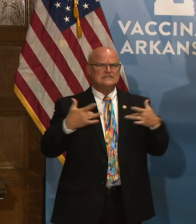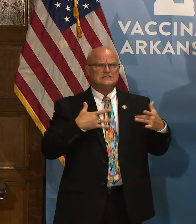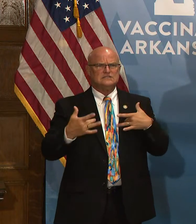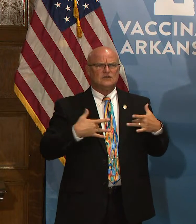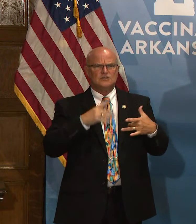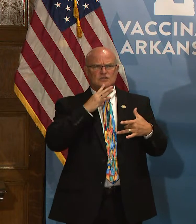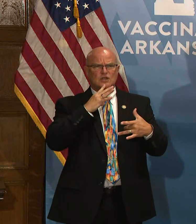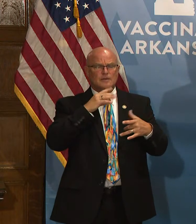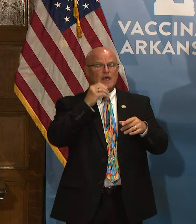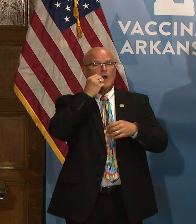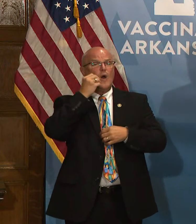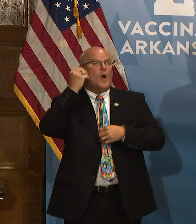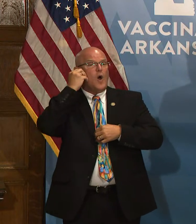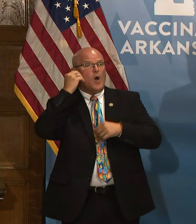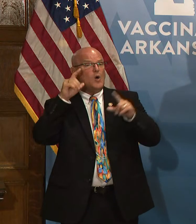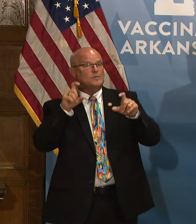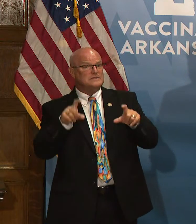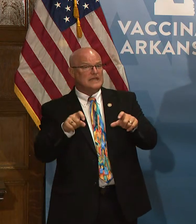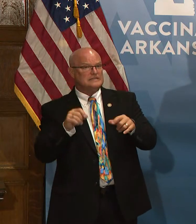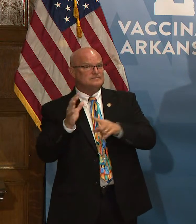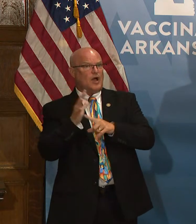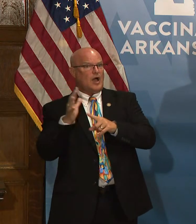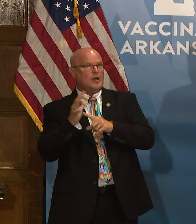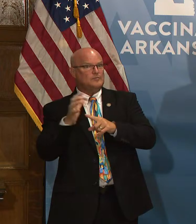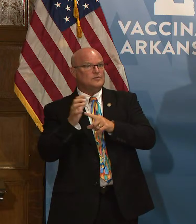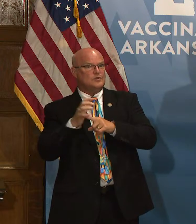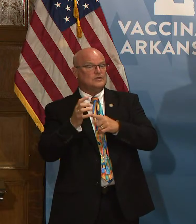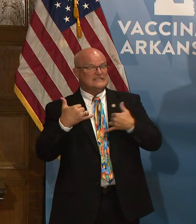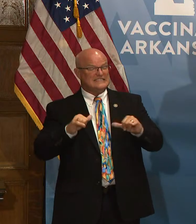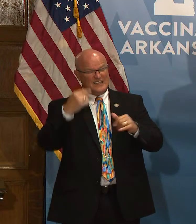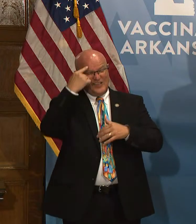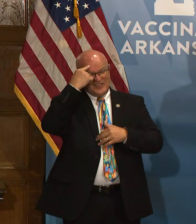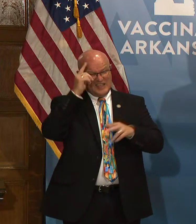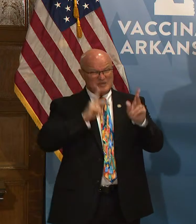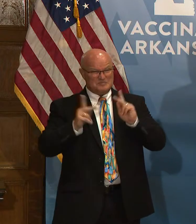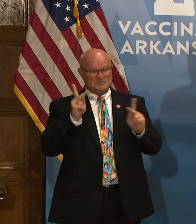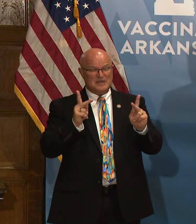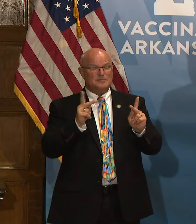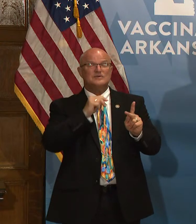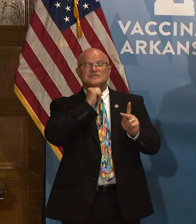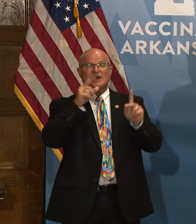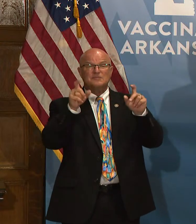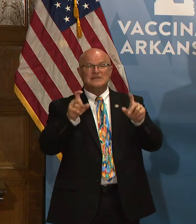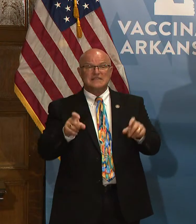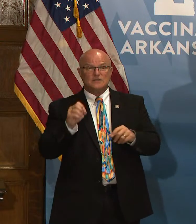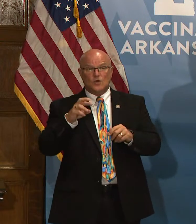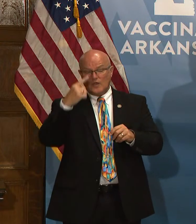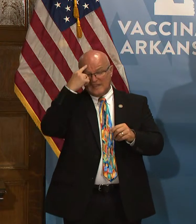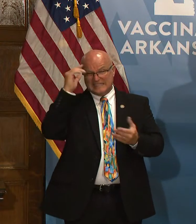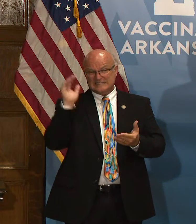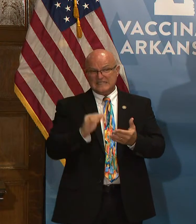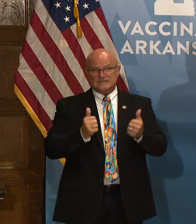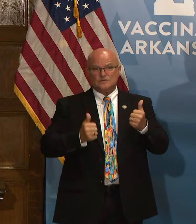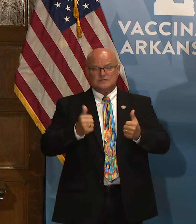you spoke about at-home tests becoming more popular. Are you worried there's still a lot of cases we just don't know about them, or do you think that's